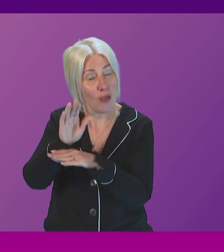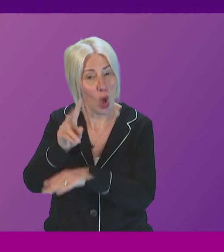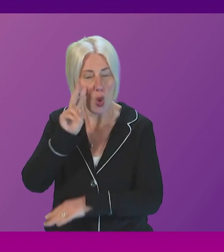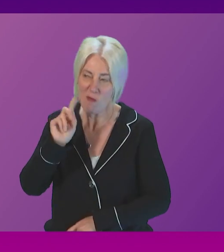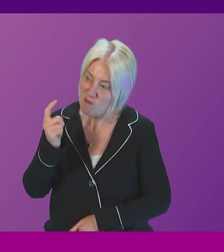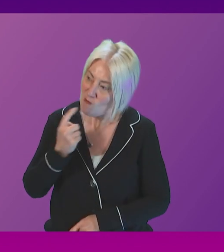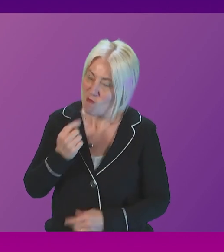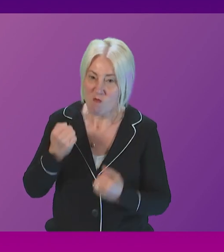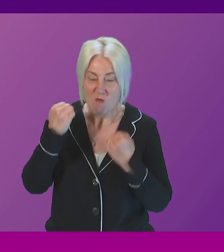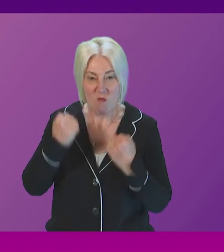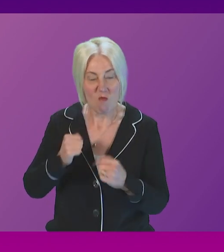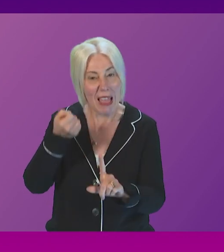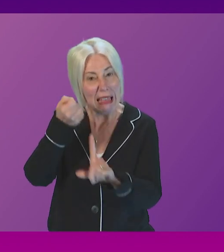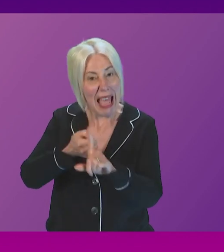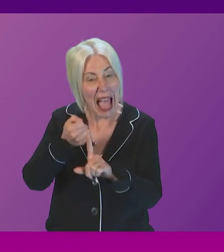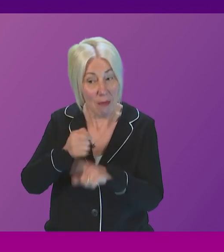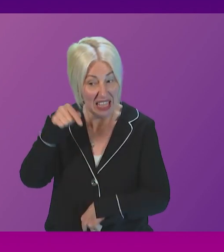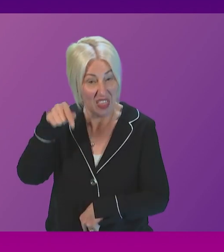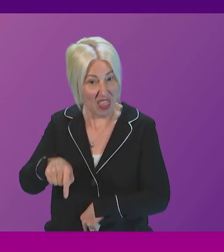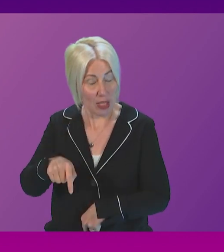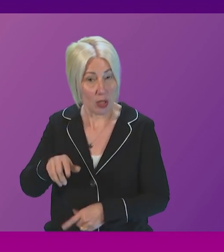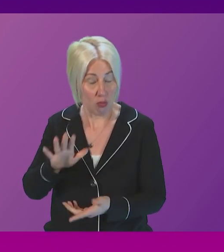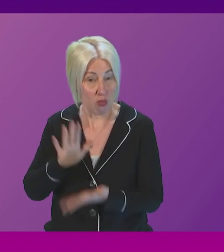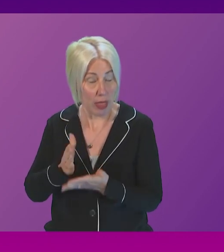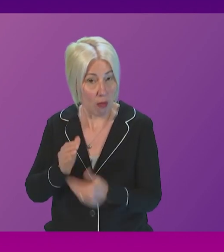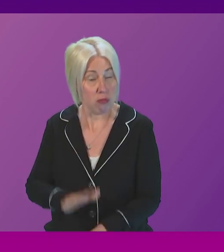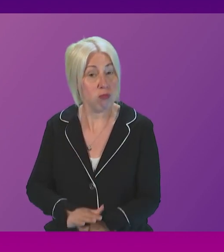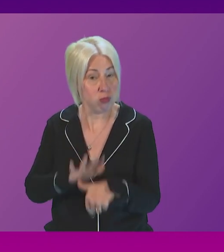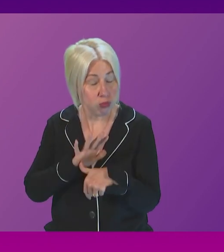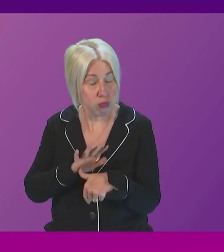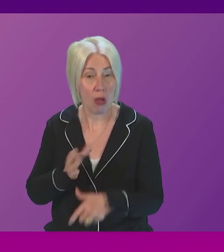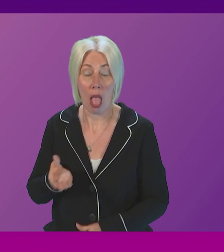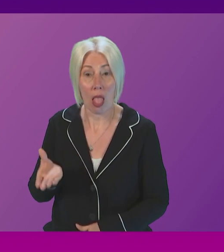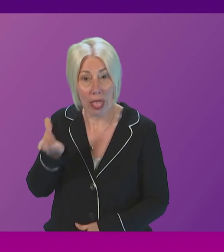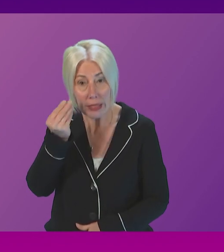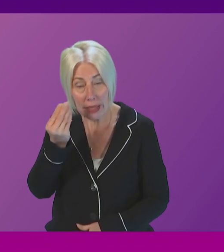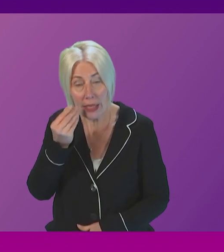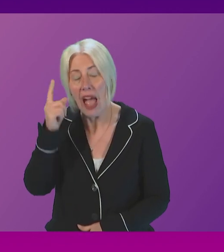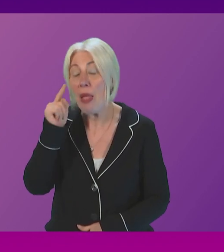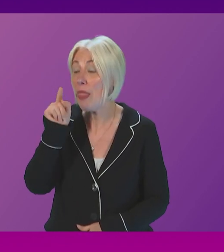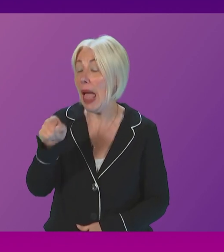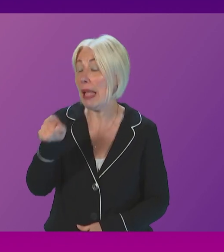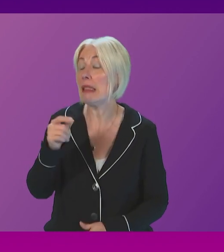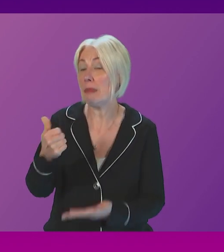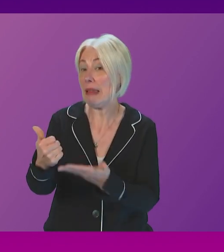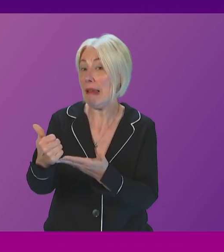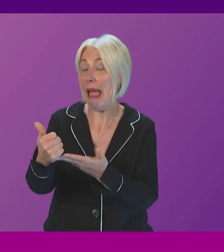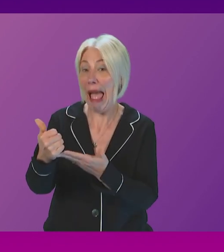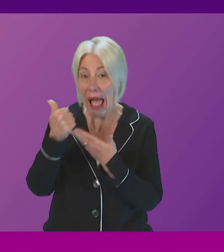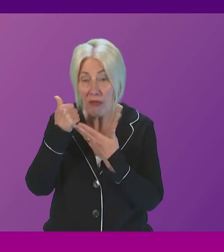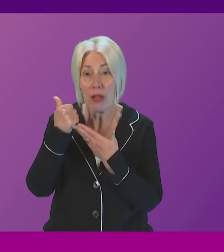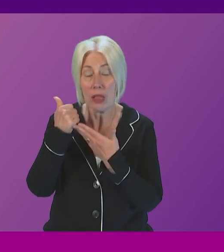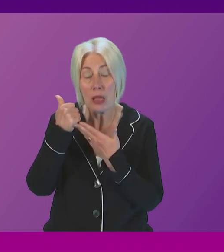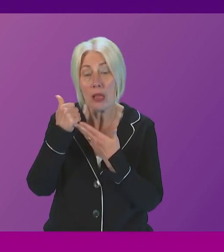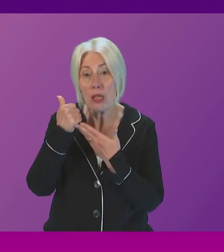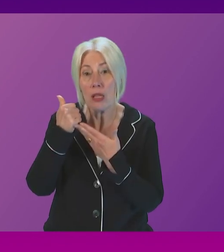campaigns like this, you cannot fail to be impressed and listen. And I think that has helped to, you know, to